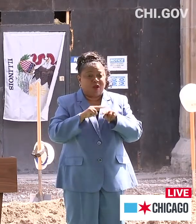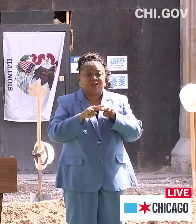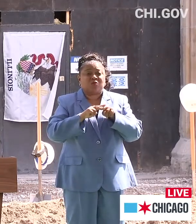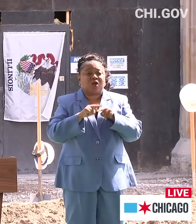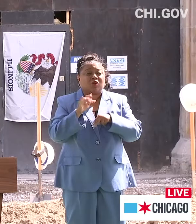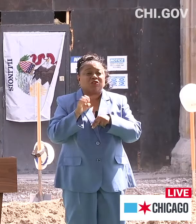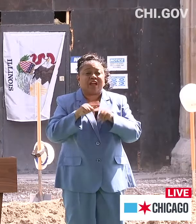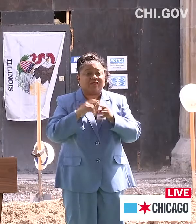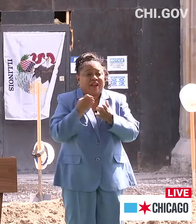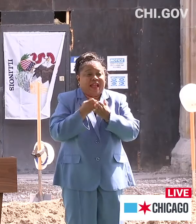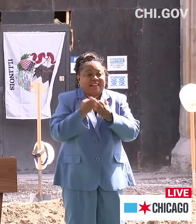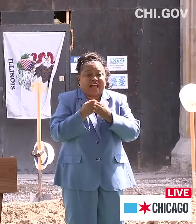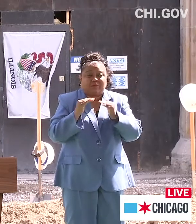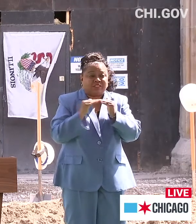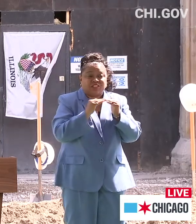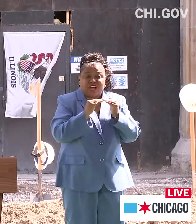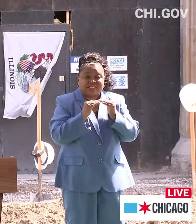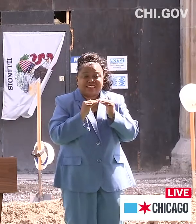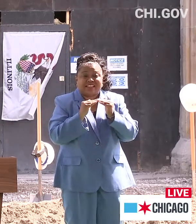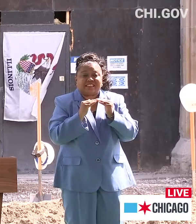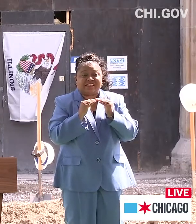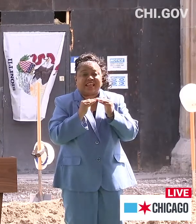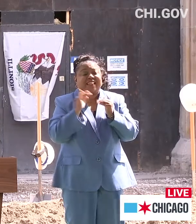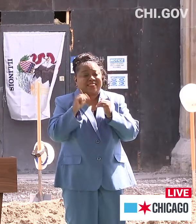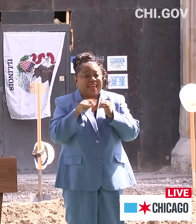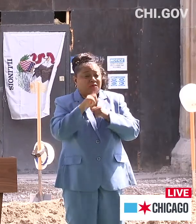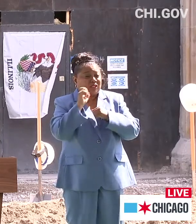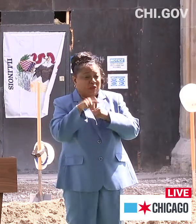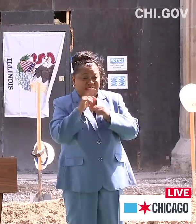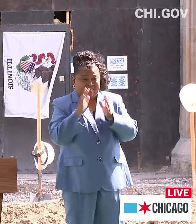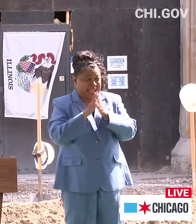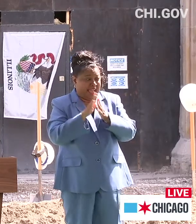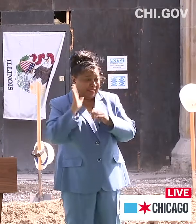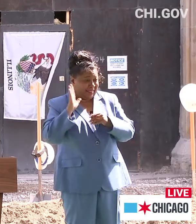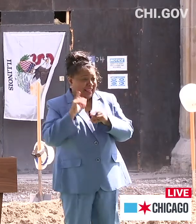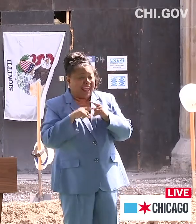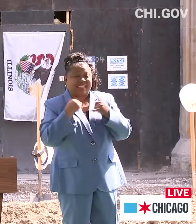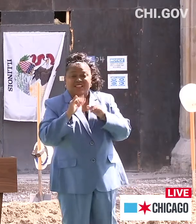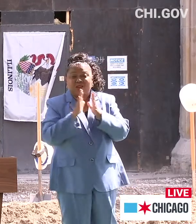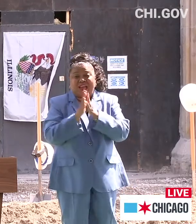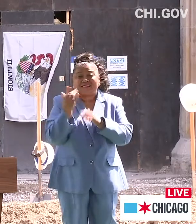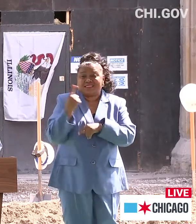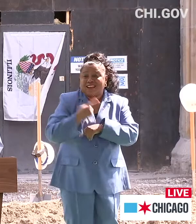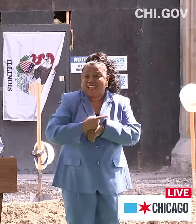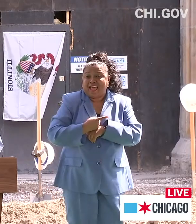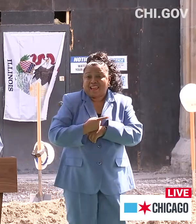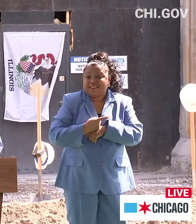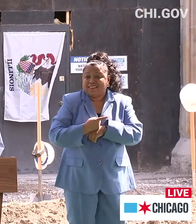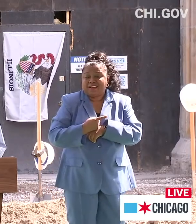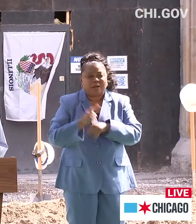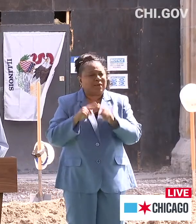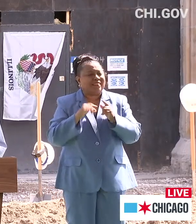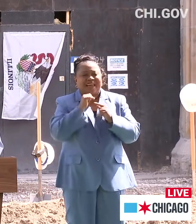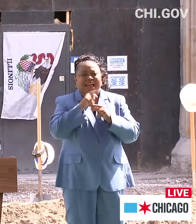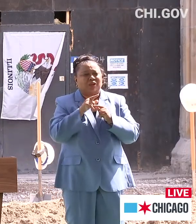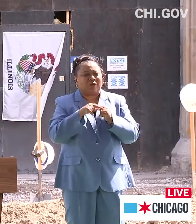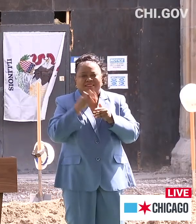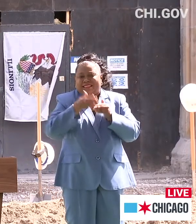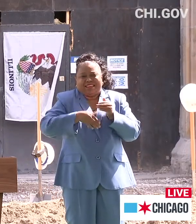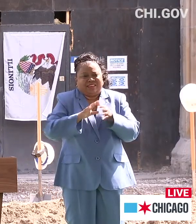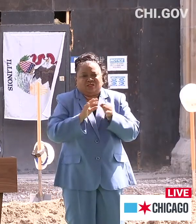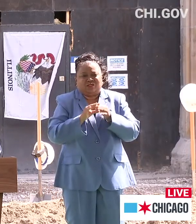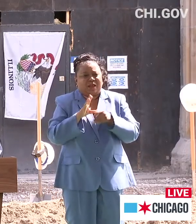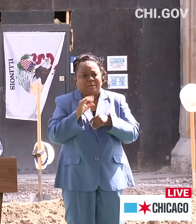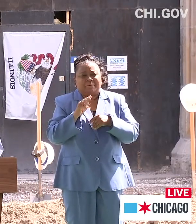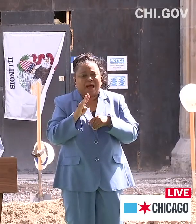America for economic justice? That was a question they asked then, Bob, and still asked today. But that wasn't the end of the story, and